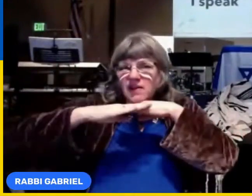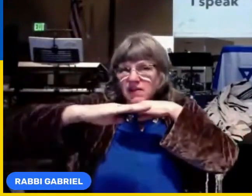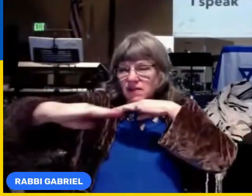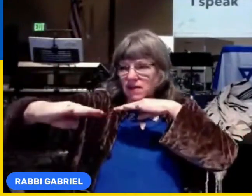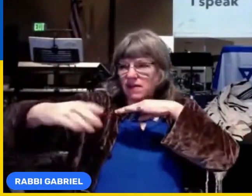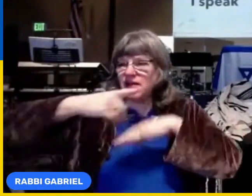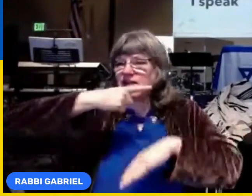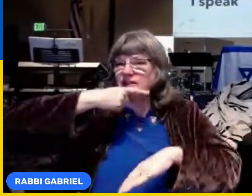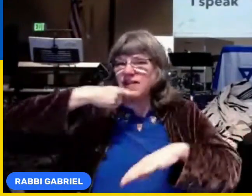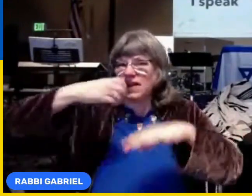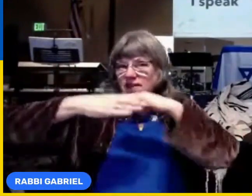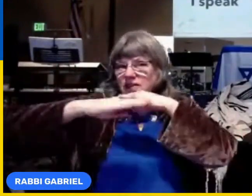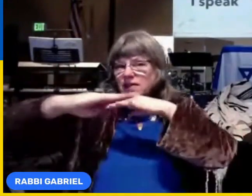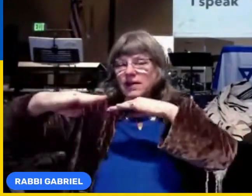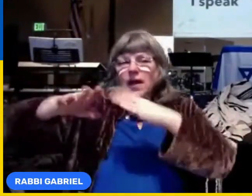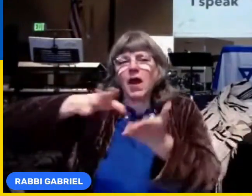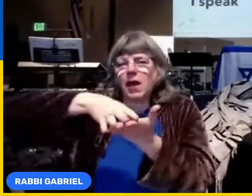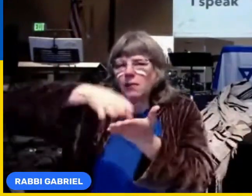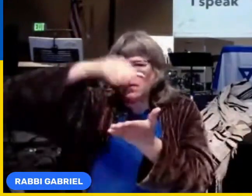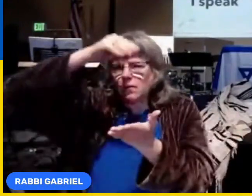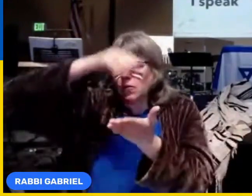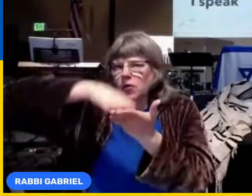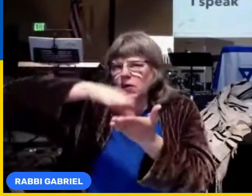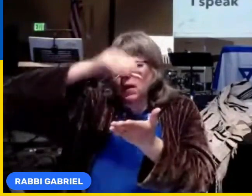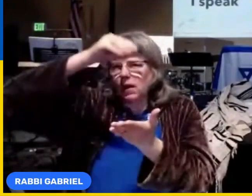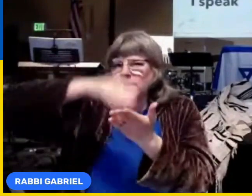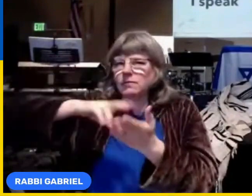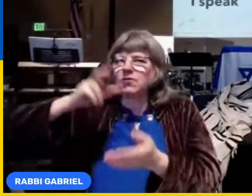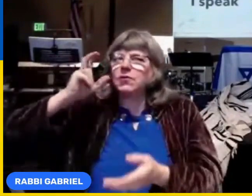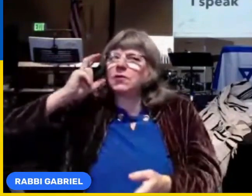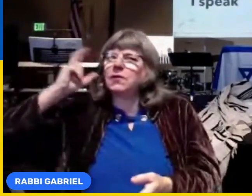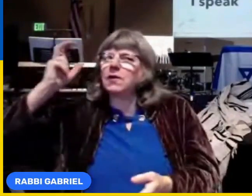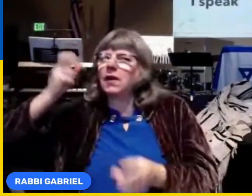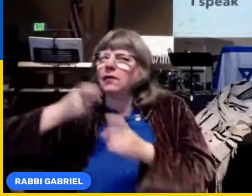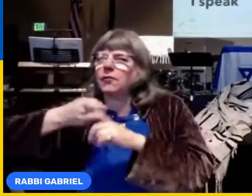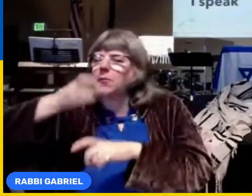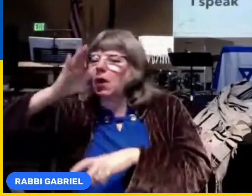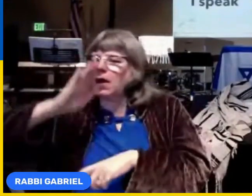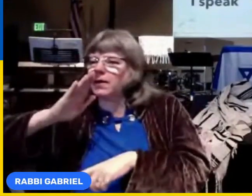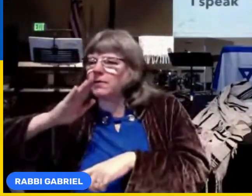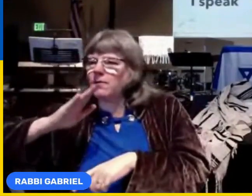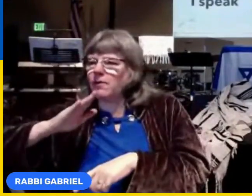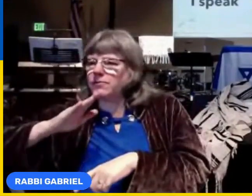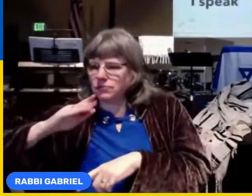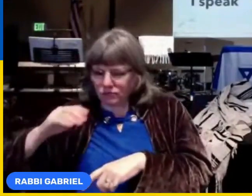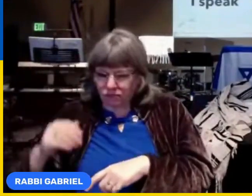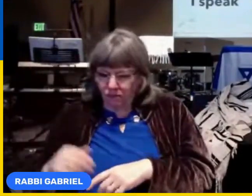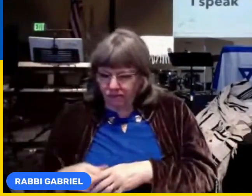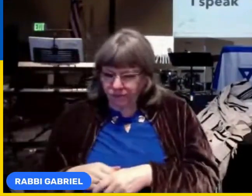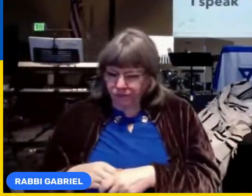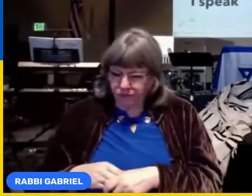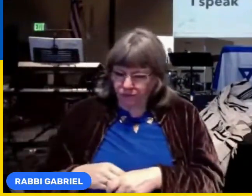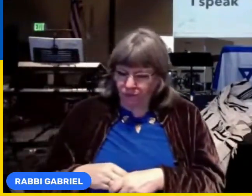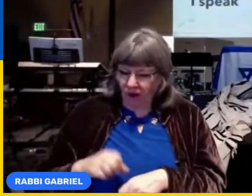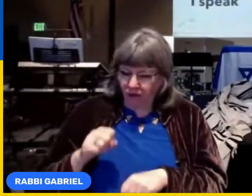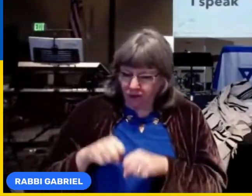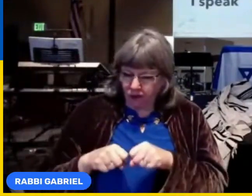You know, it's like very often maybe God tells us, hey, you're going to do this. You say, okay, God, I got it from